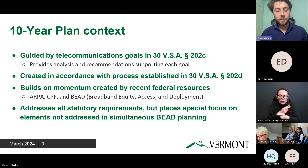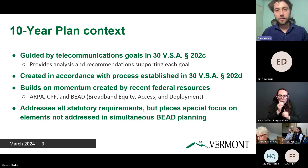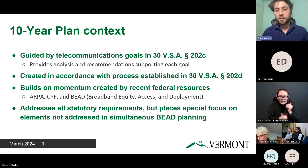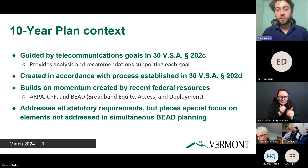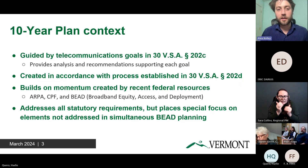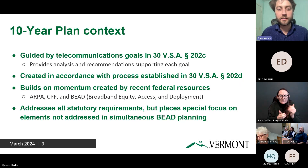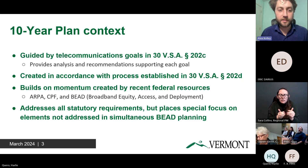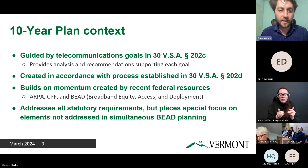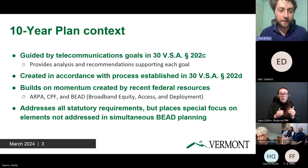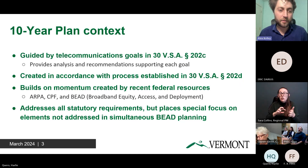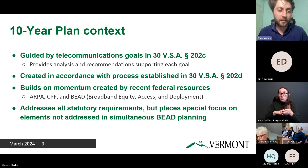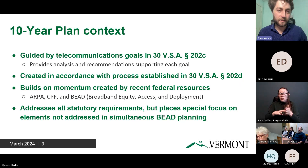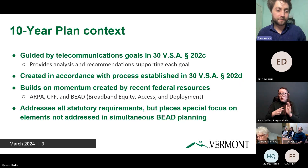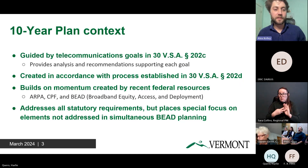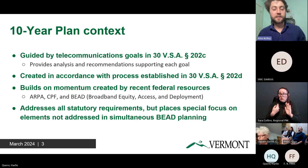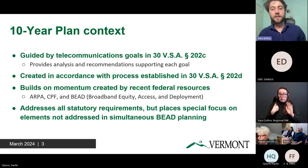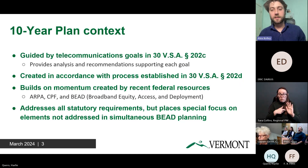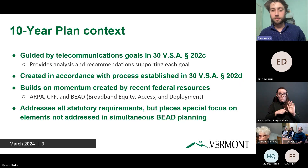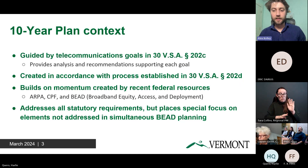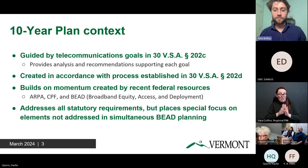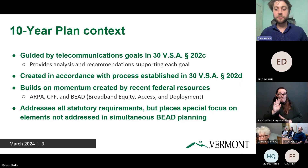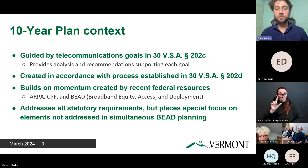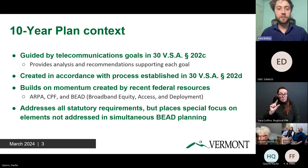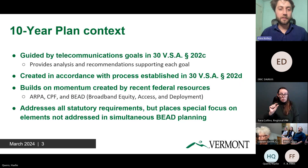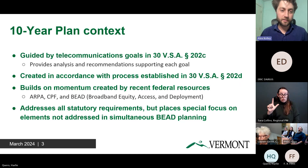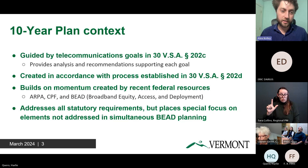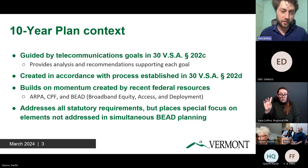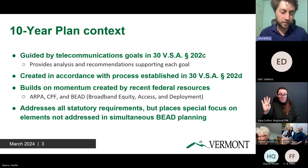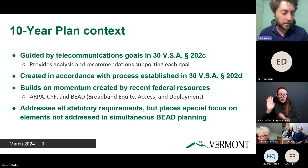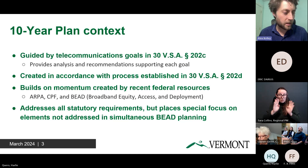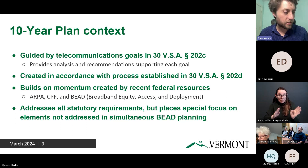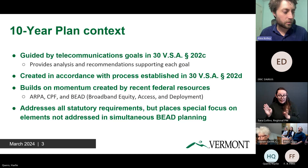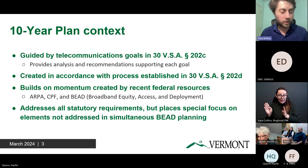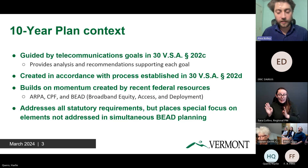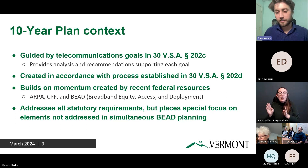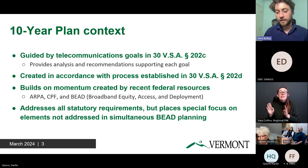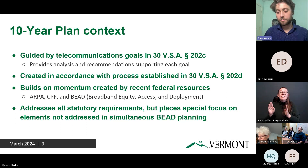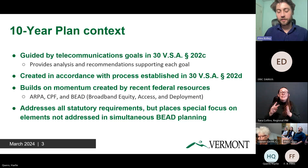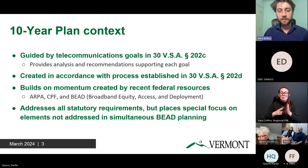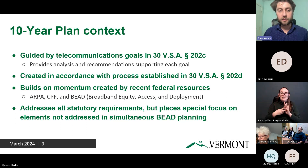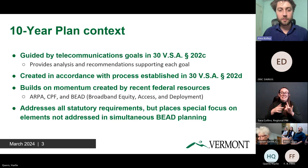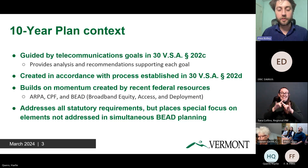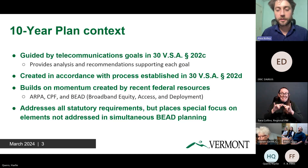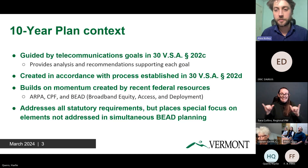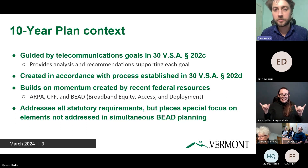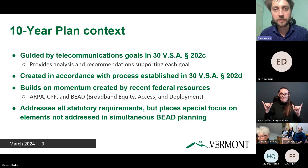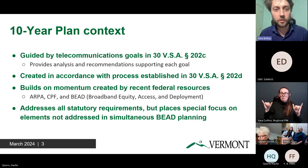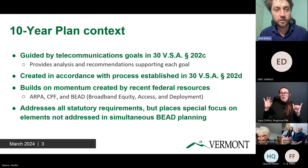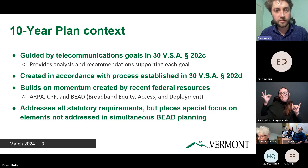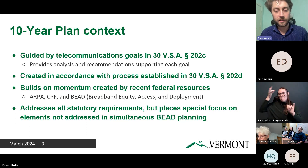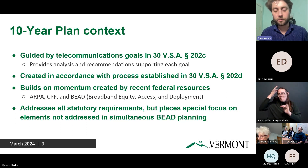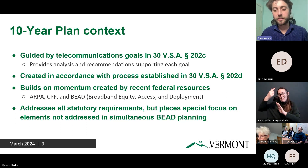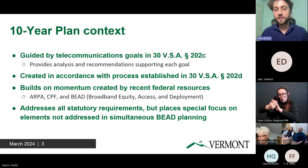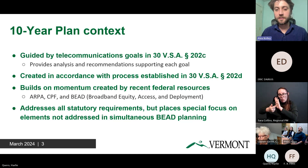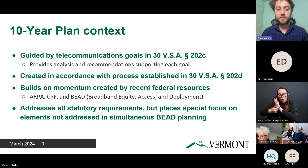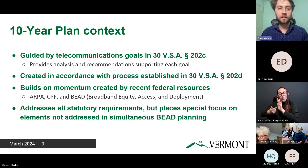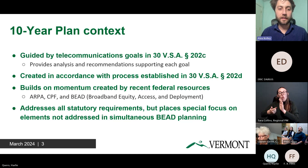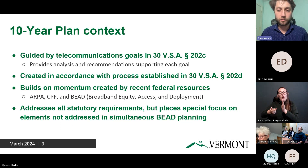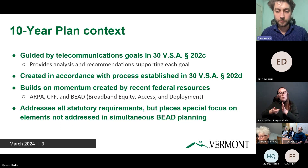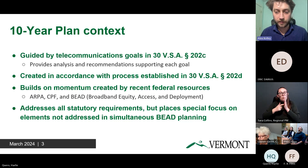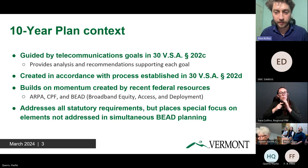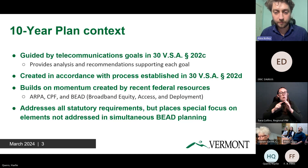there was a parallel process happening dictated by federal legislation to create a plan to deploy the BEAD resources as well